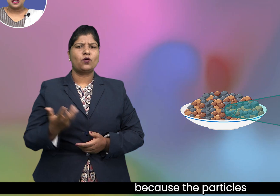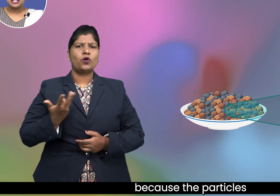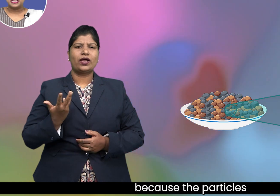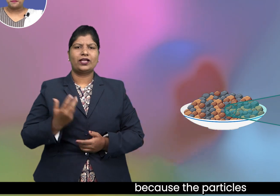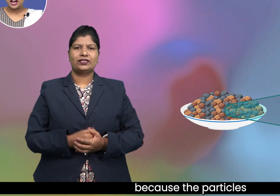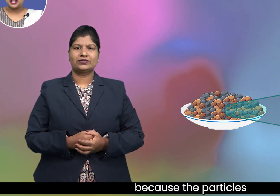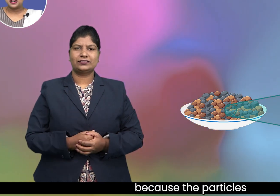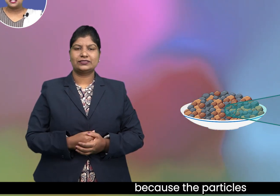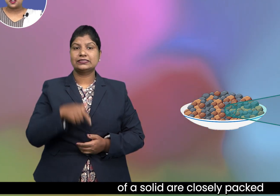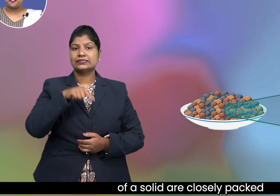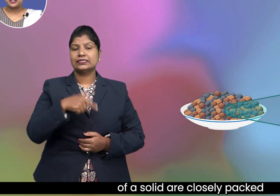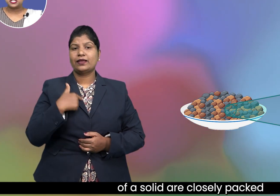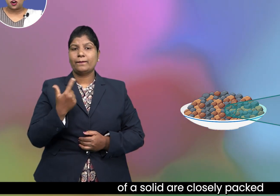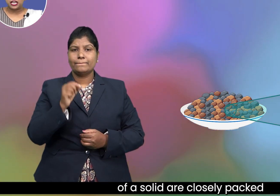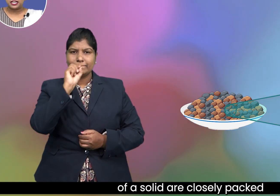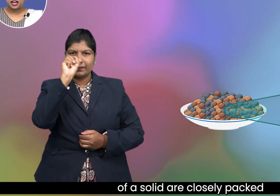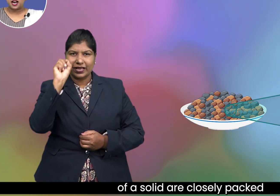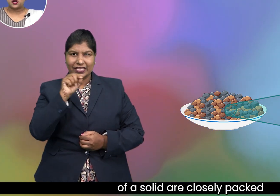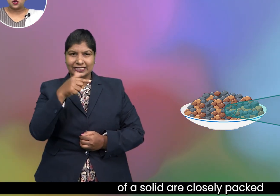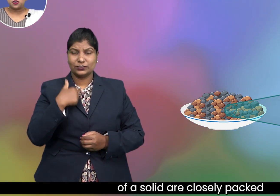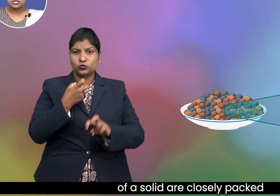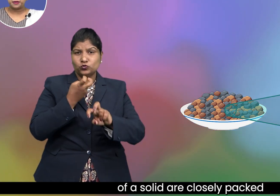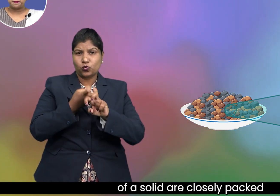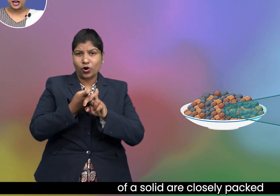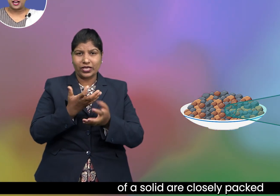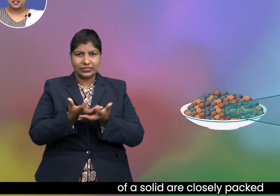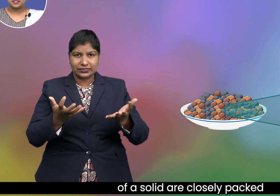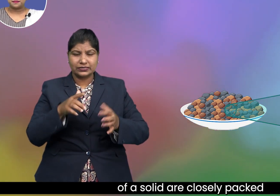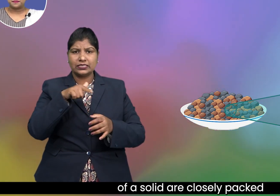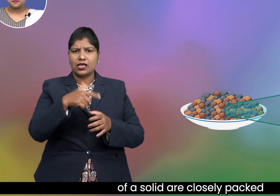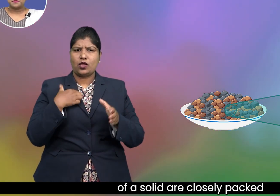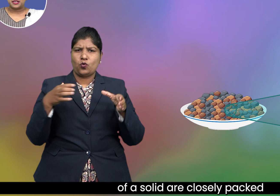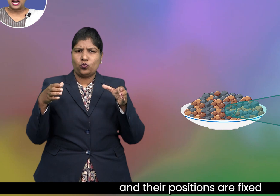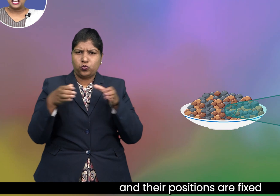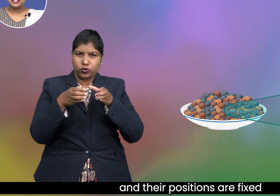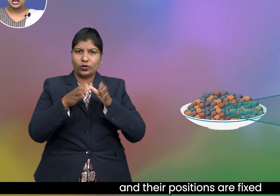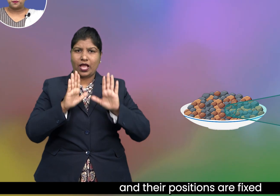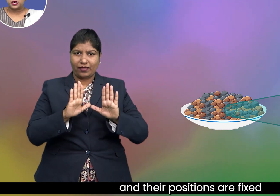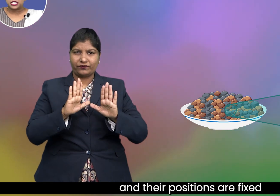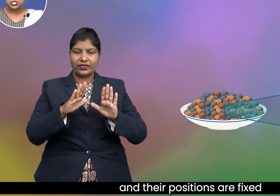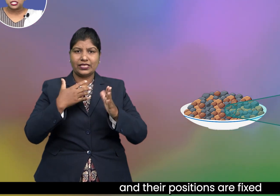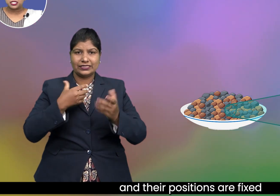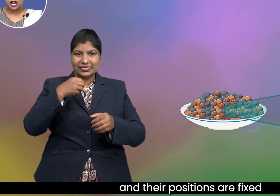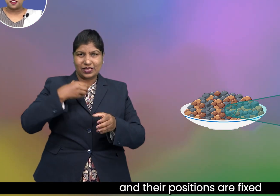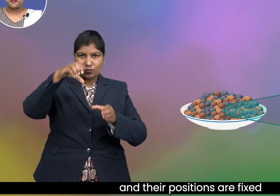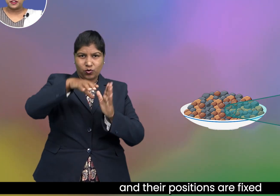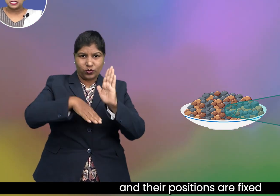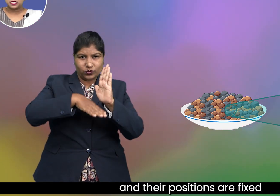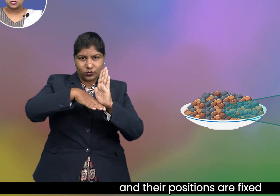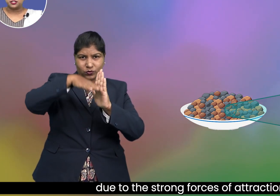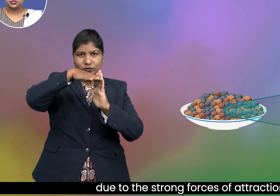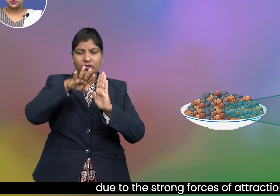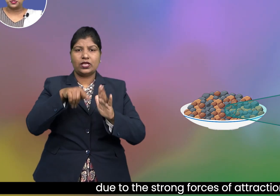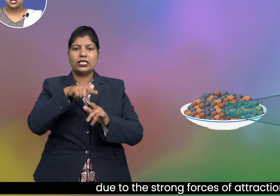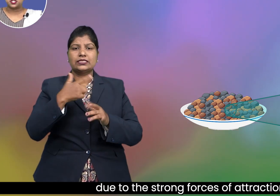Because the particles of a solid are closely packed and their positions are